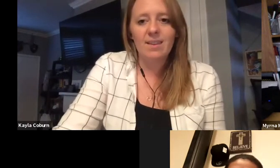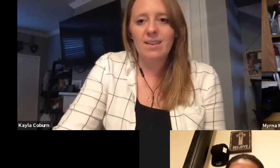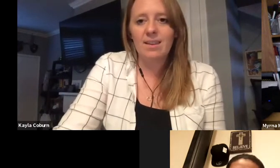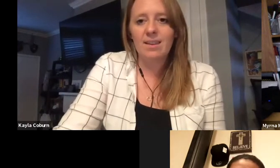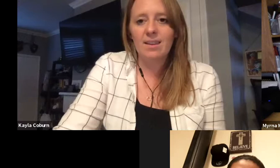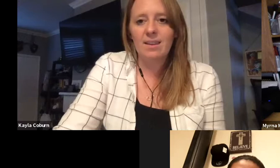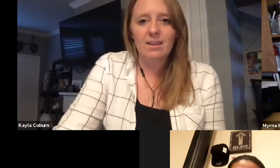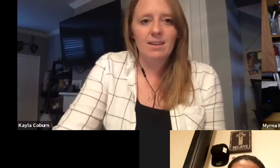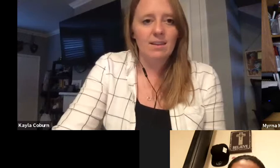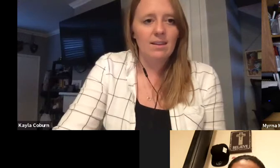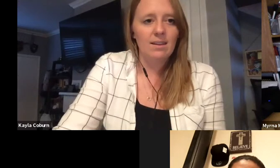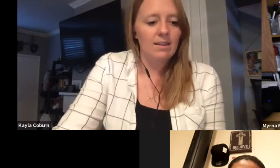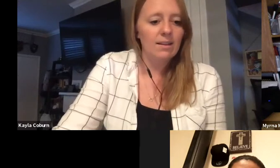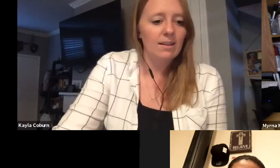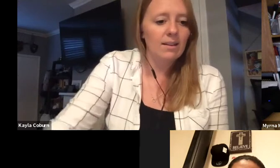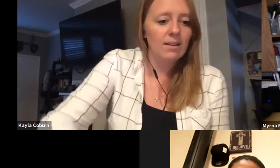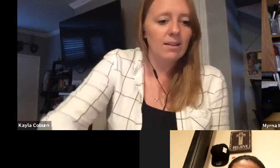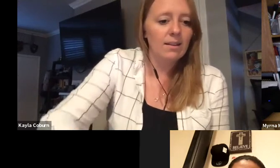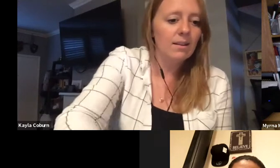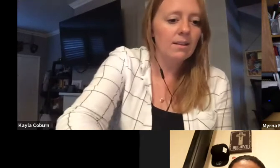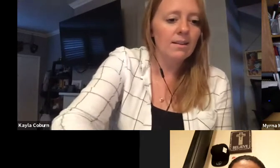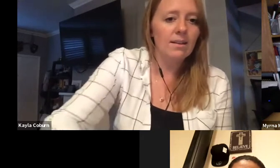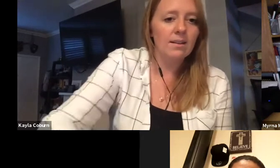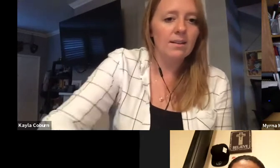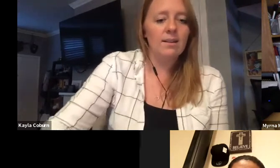no vamos a hacer discusión todavía, pero